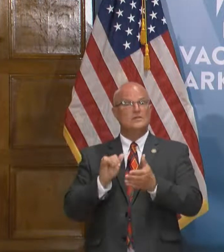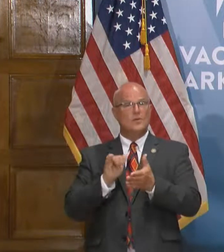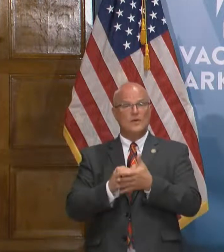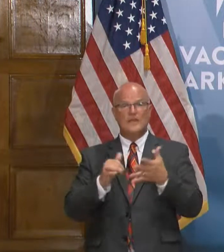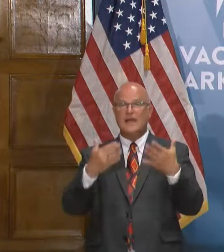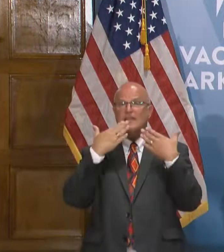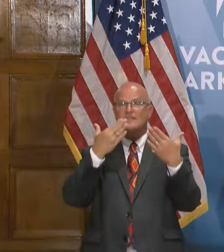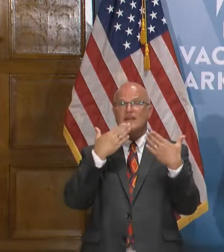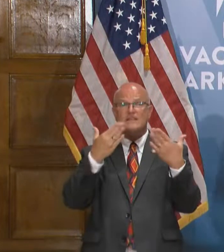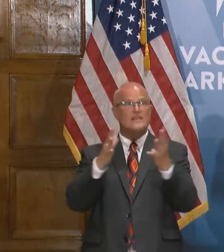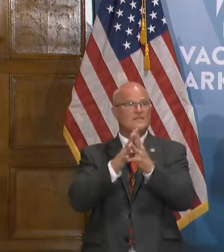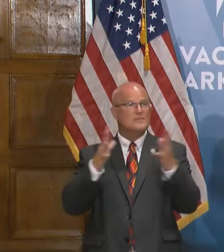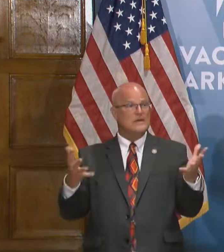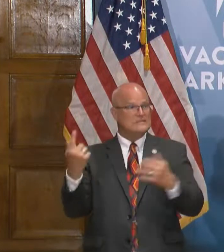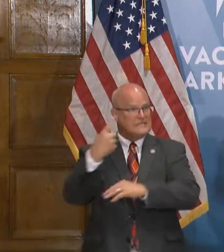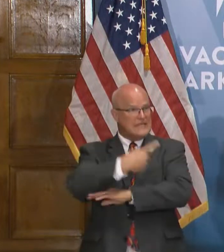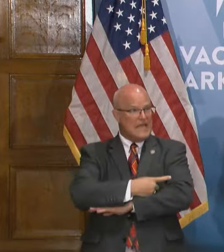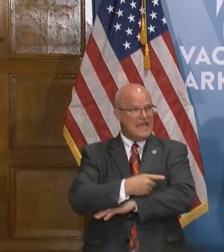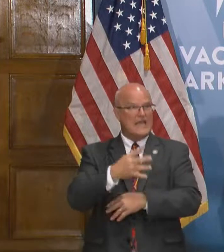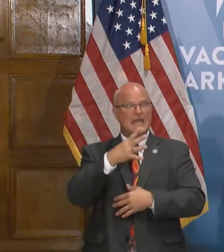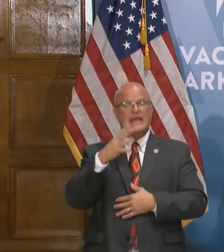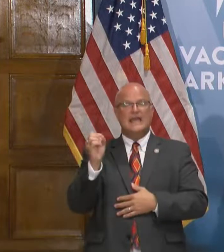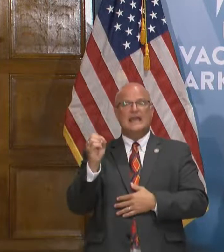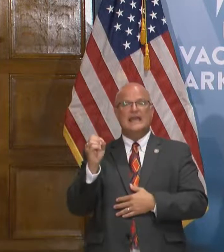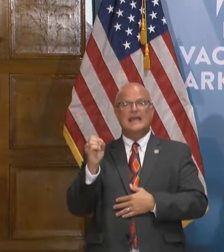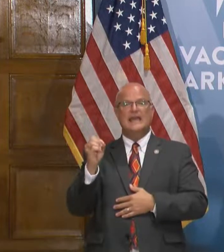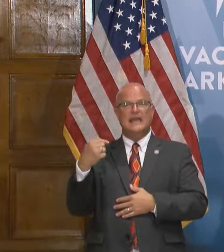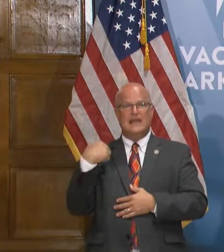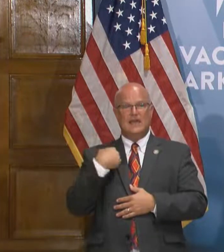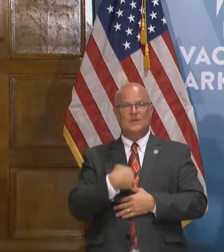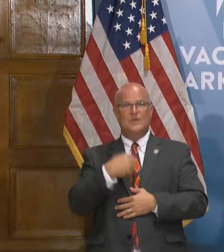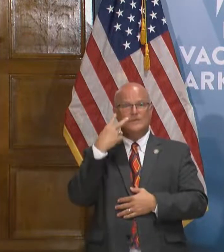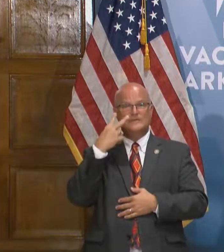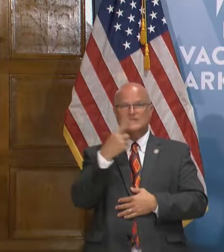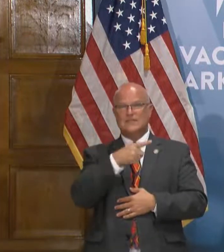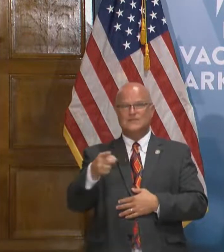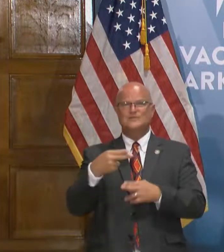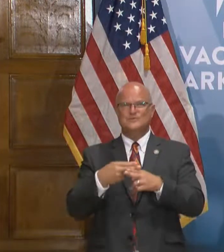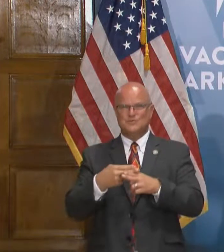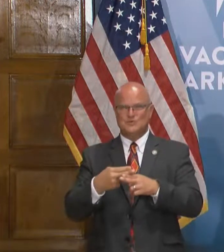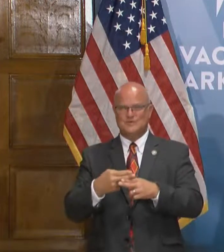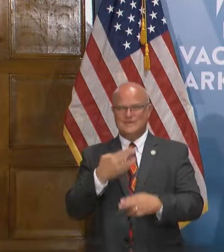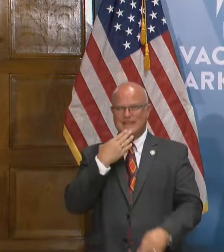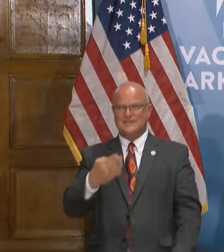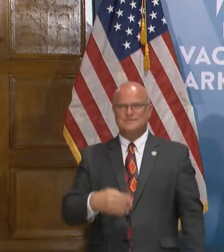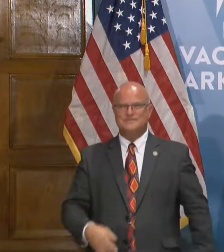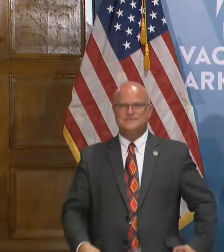that, thank you very much today, and we will see you soon.